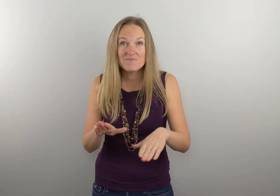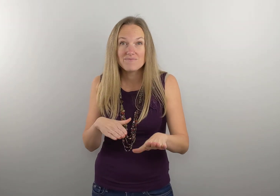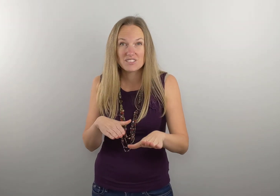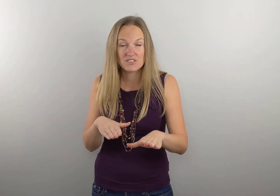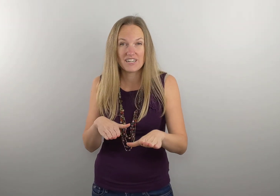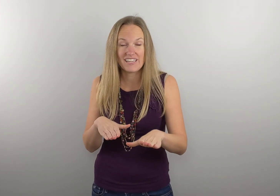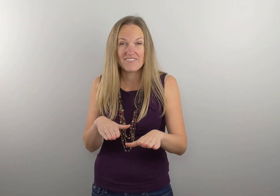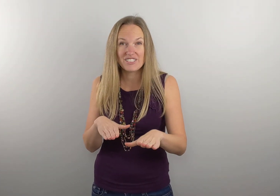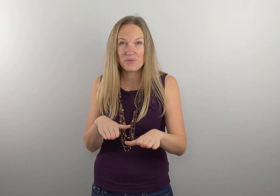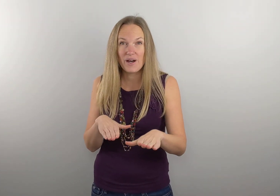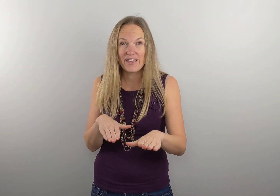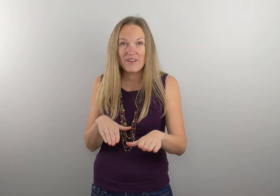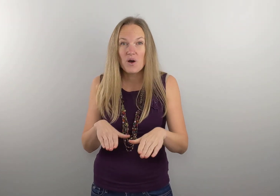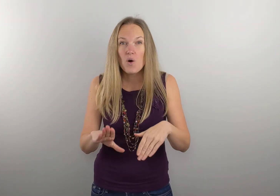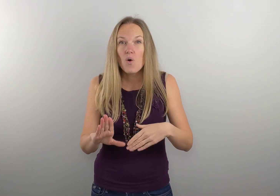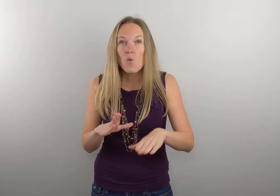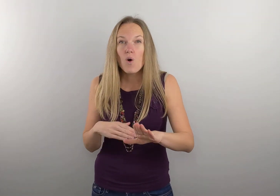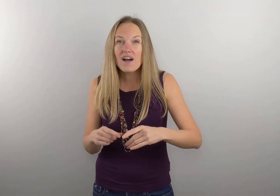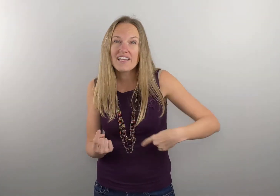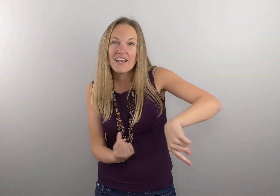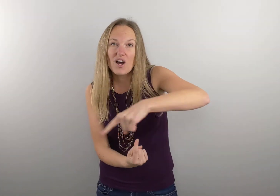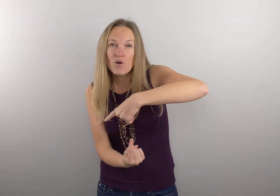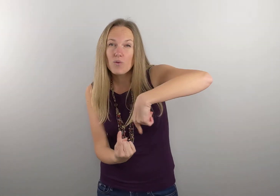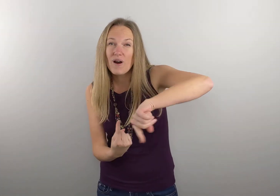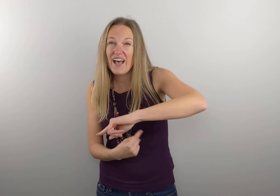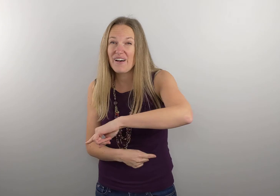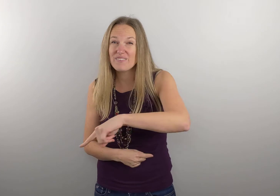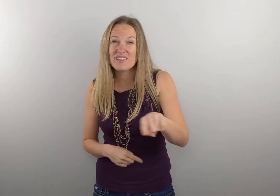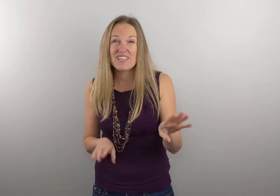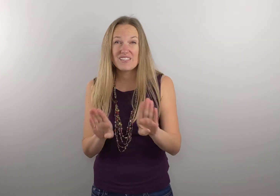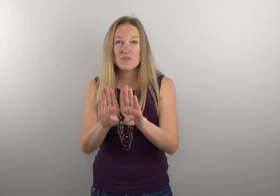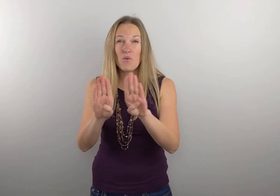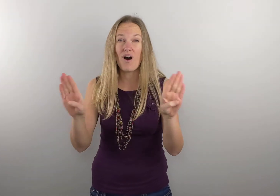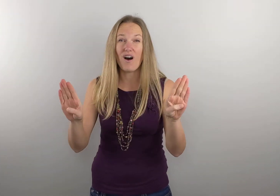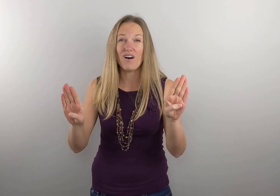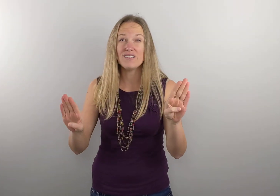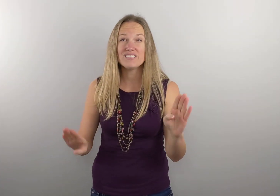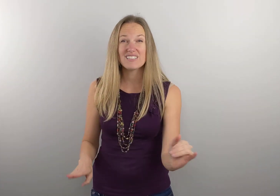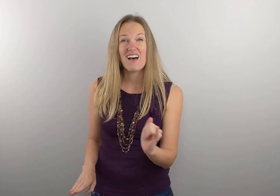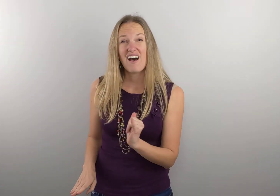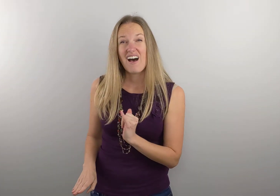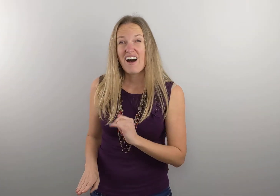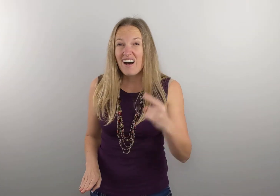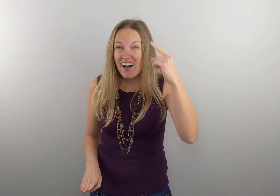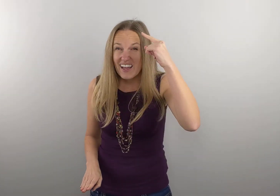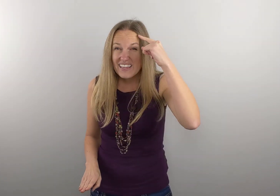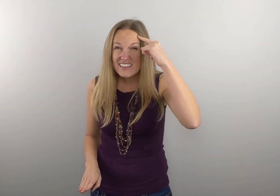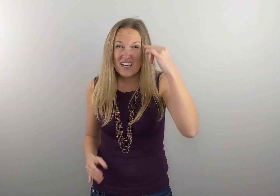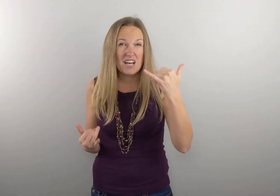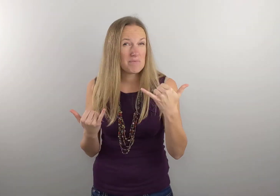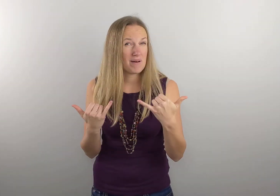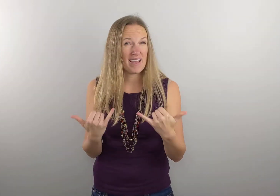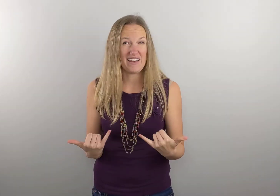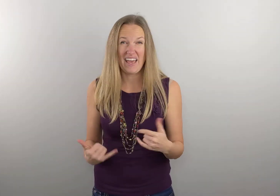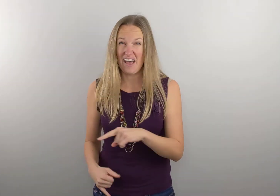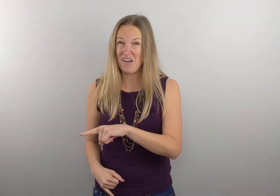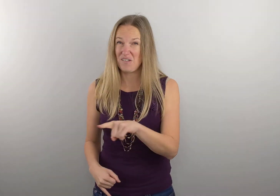so starting at verse 1, walking around these walls, I thought by now